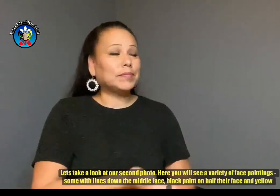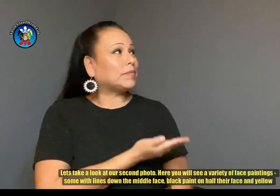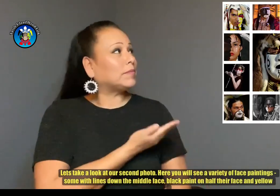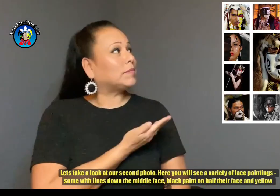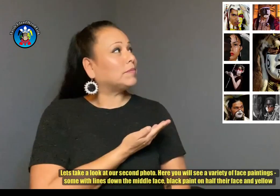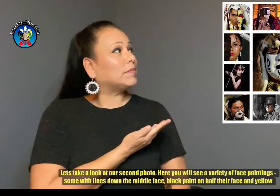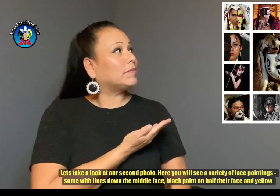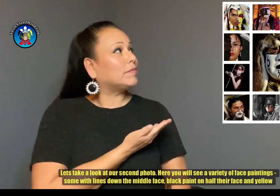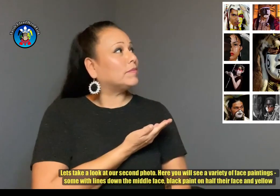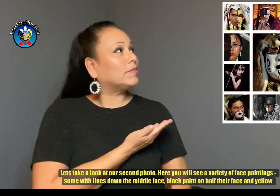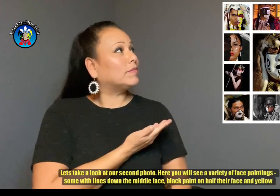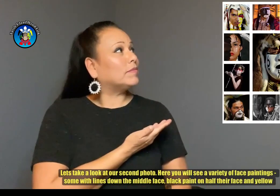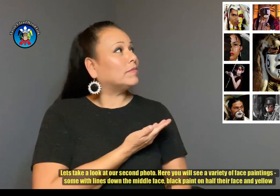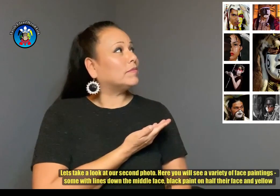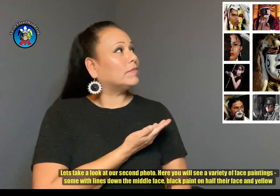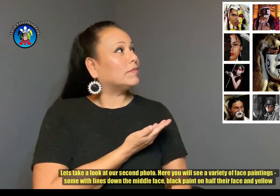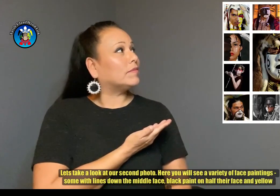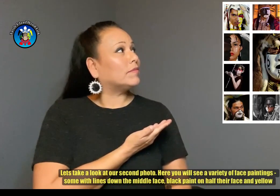Let's take a look at our second photo.